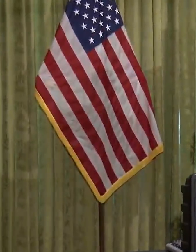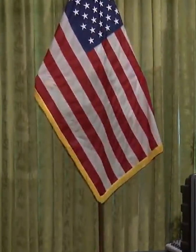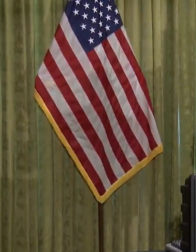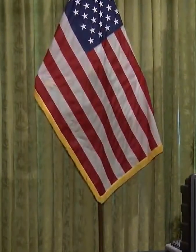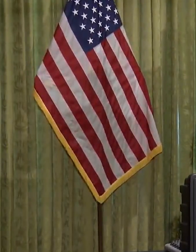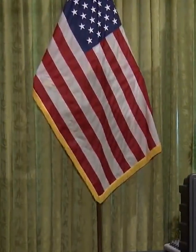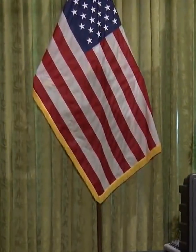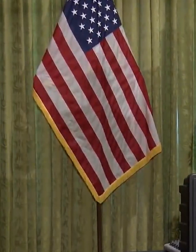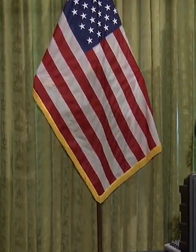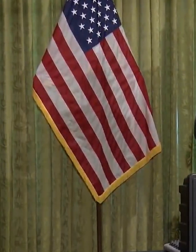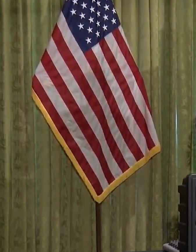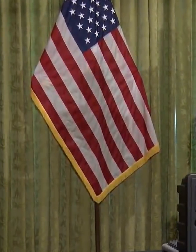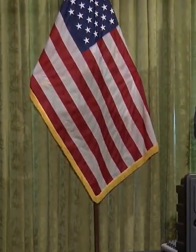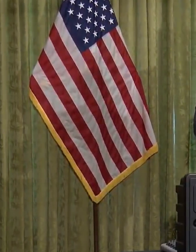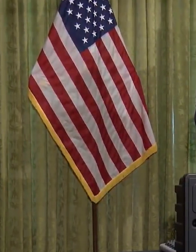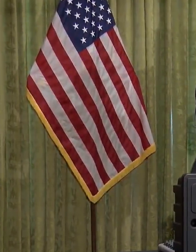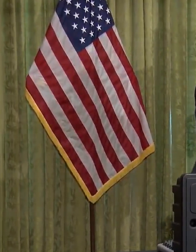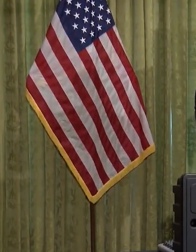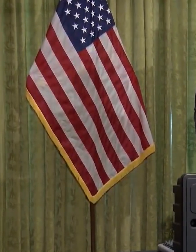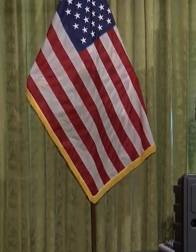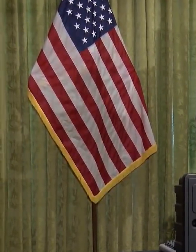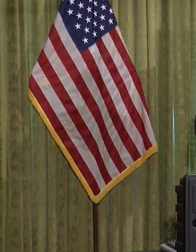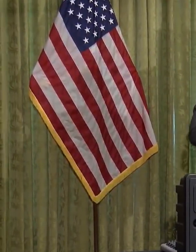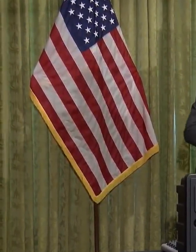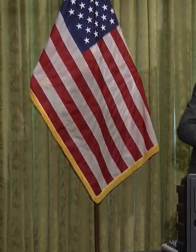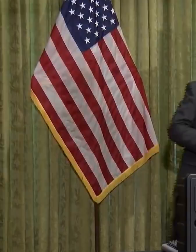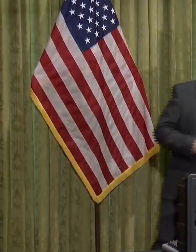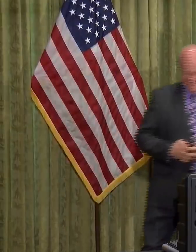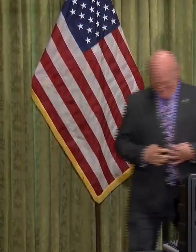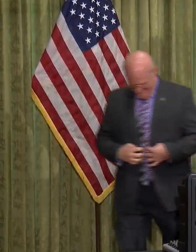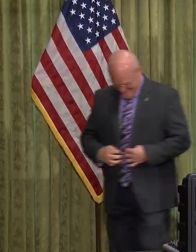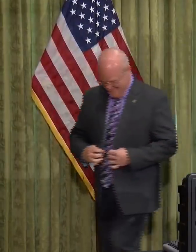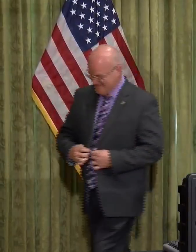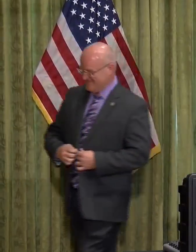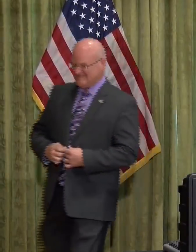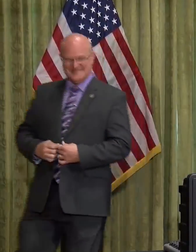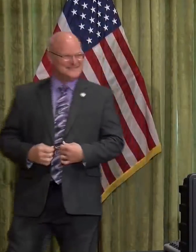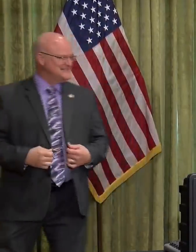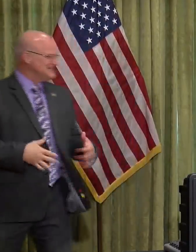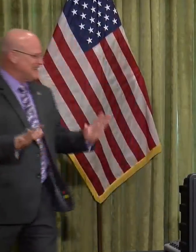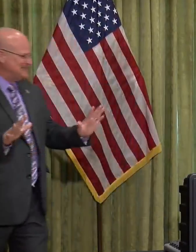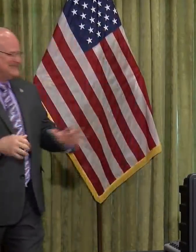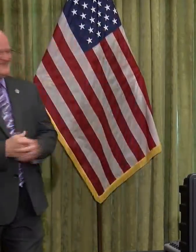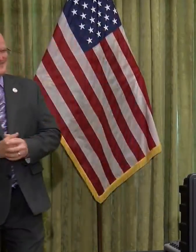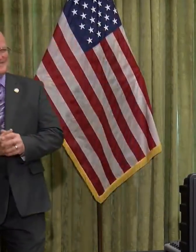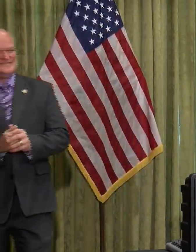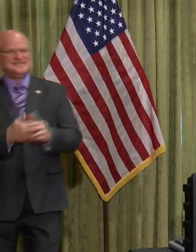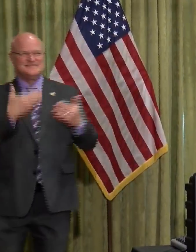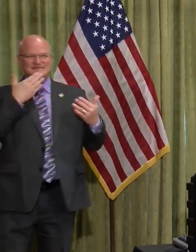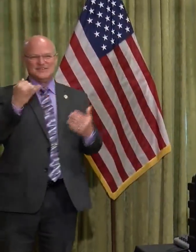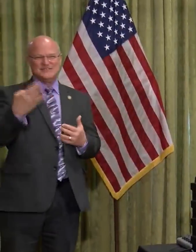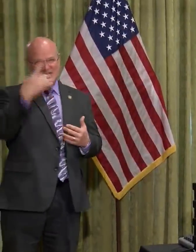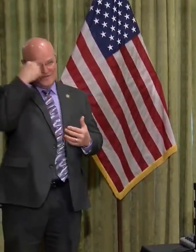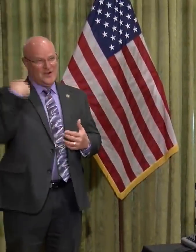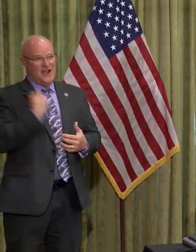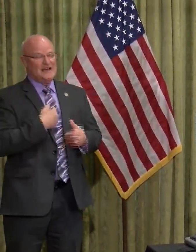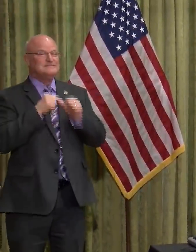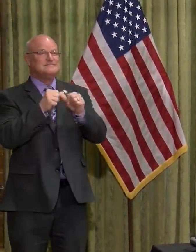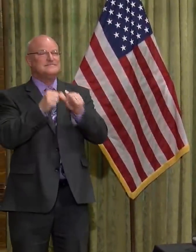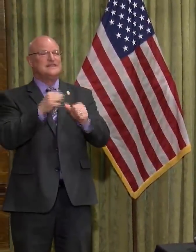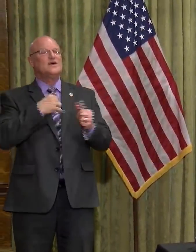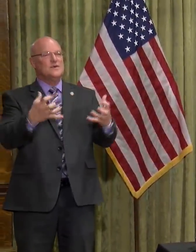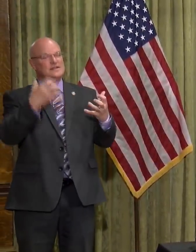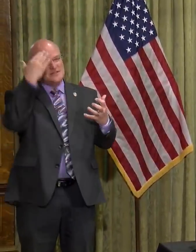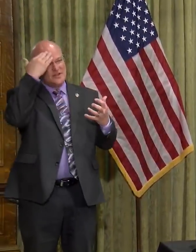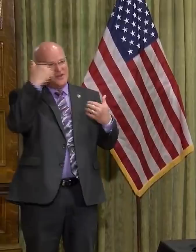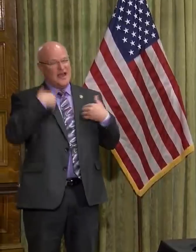My name is Eddie Schmeckenbecker. I'm interpreting for the governor today. And Eddie does a great job for us consistently, and I